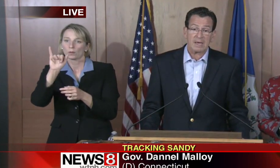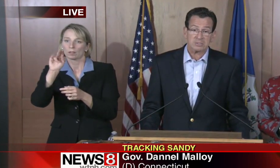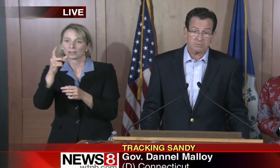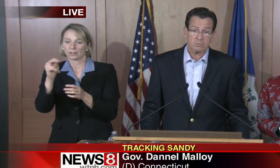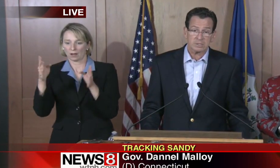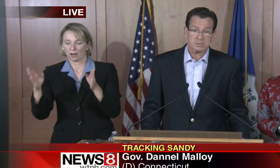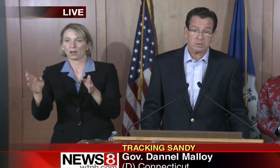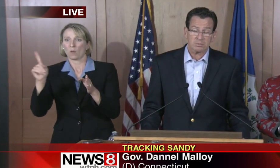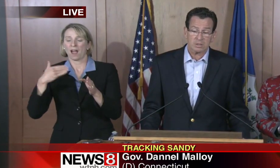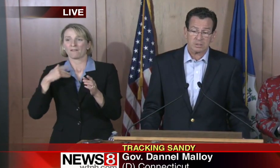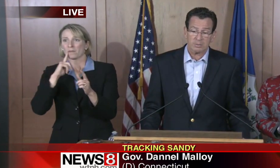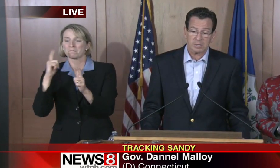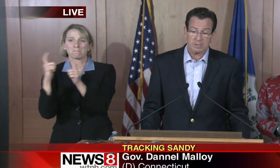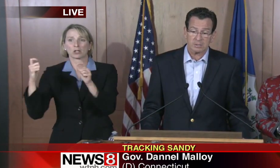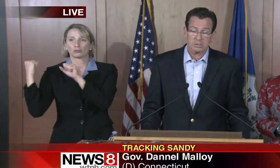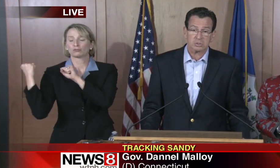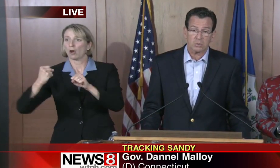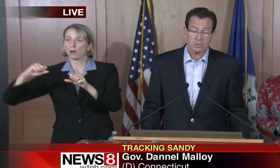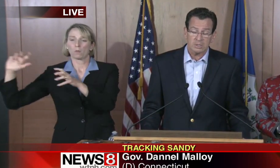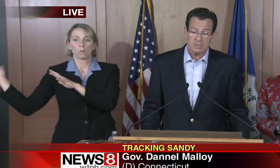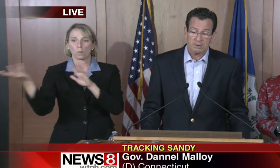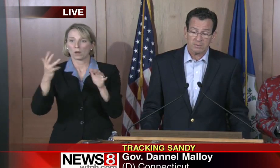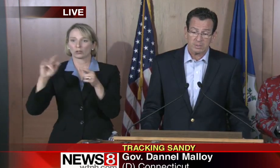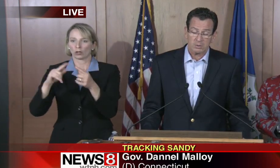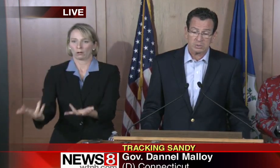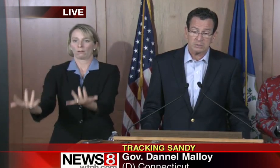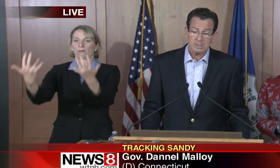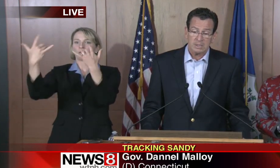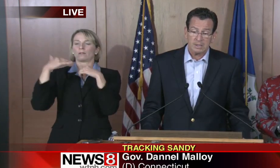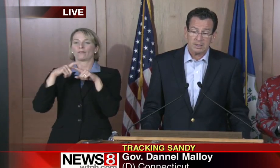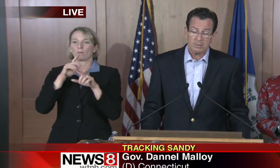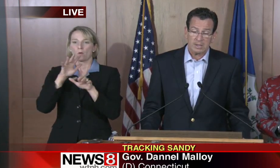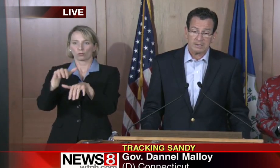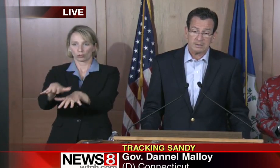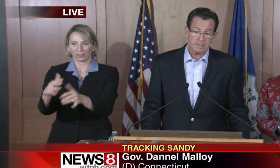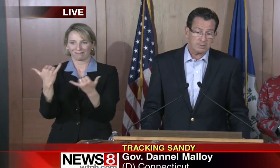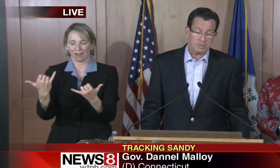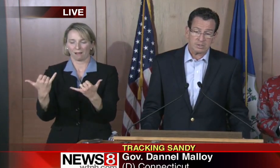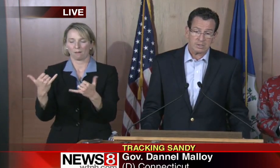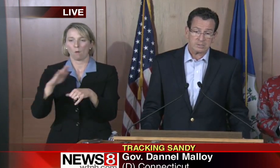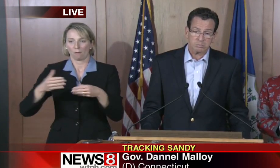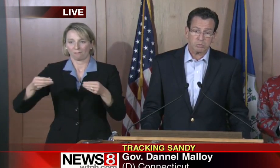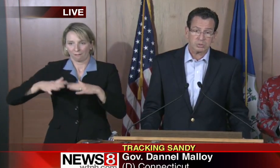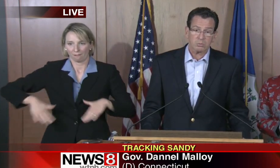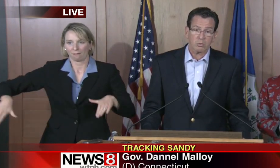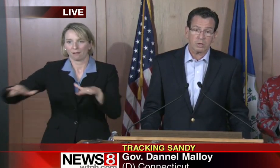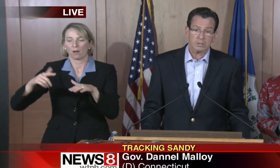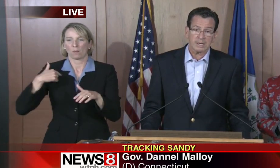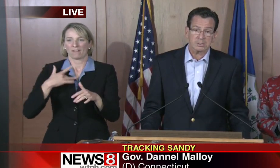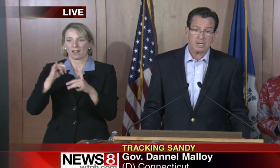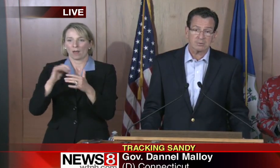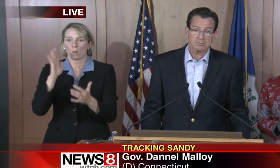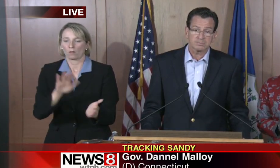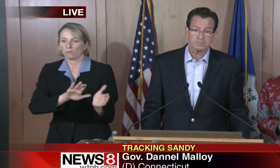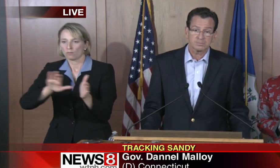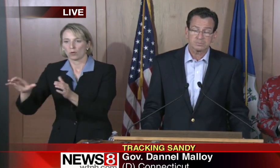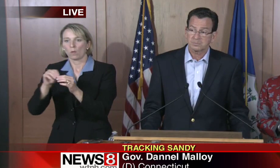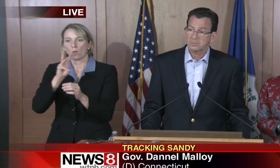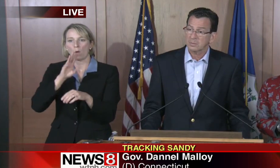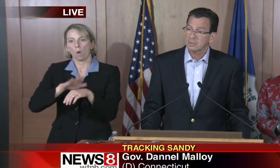really massive winds are coming ashore from the ocean. And we think that's pushing more water down the sound.